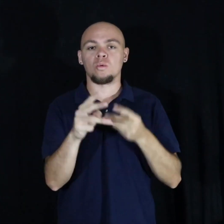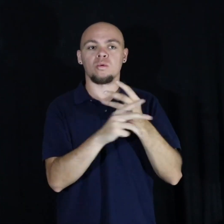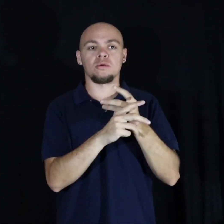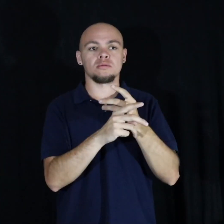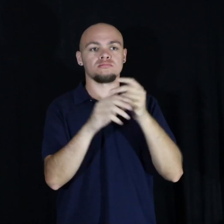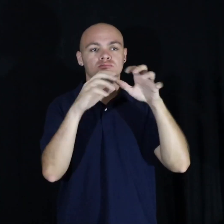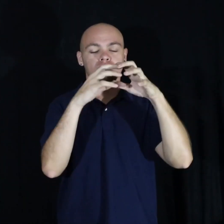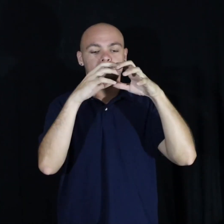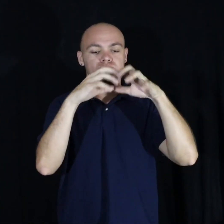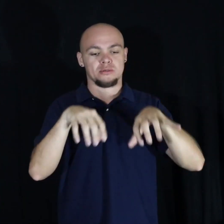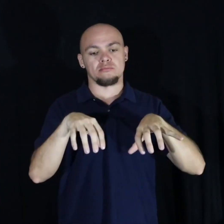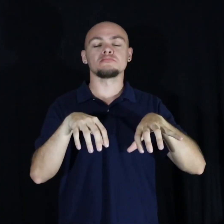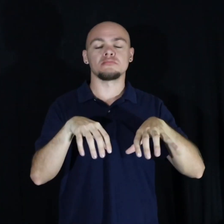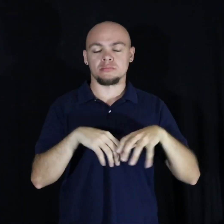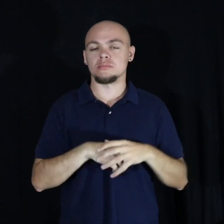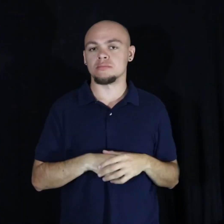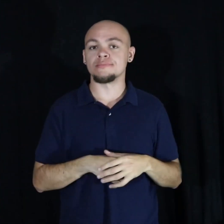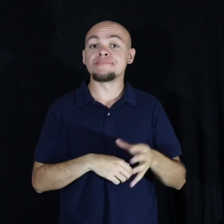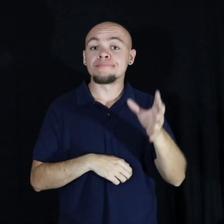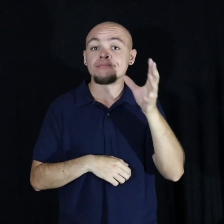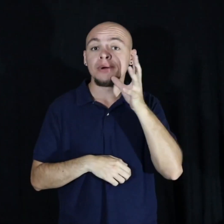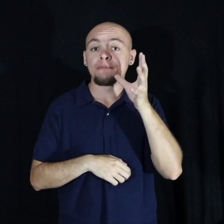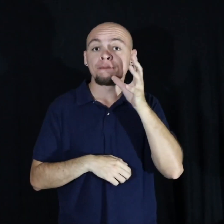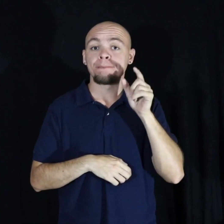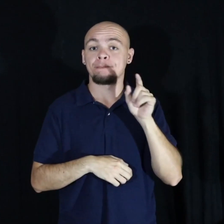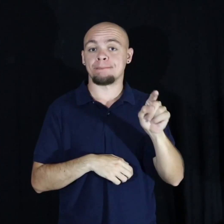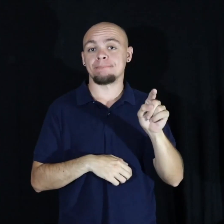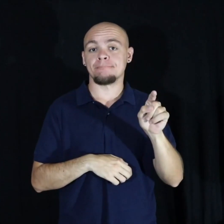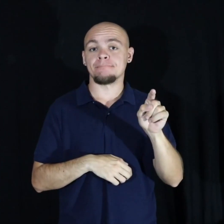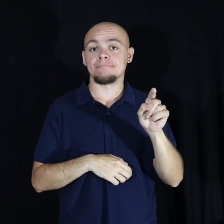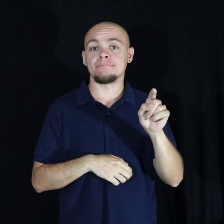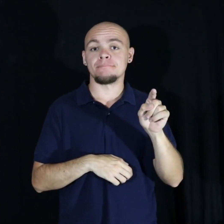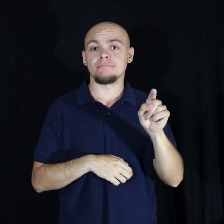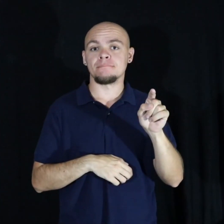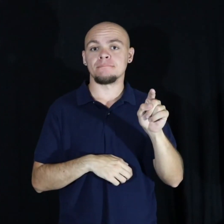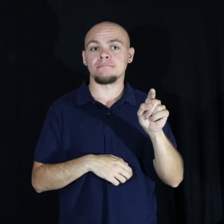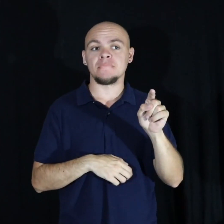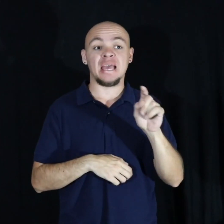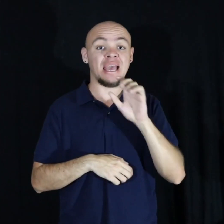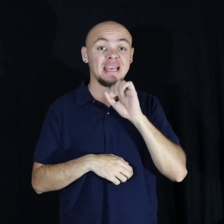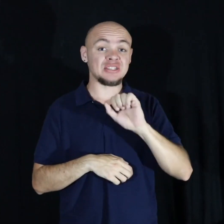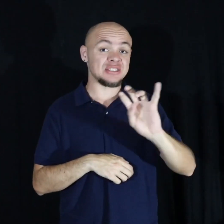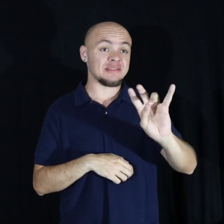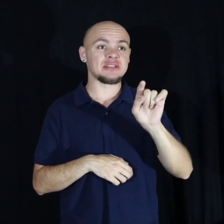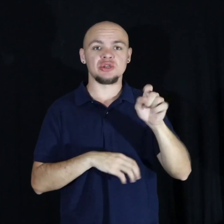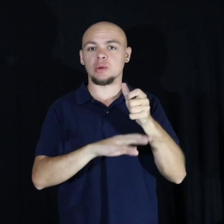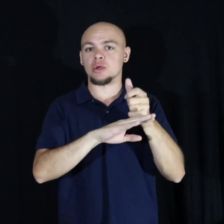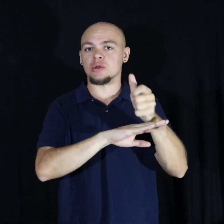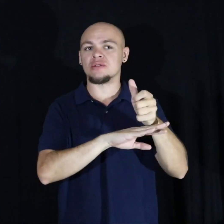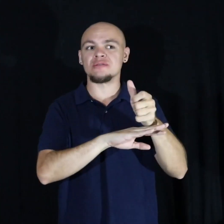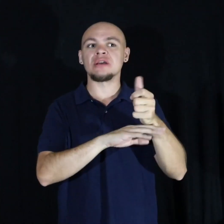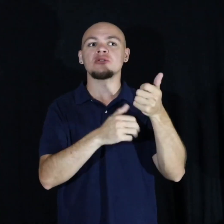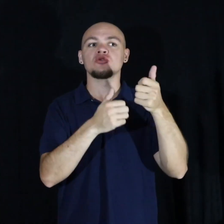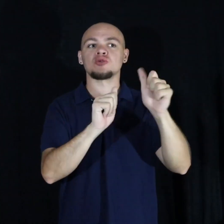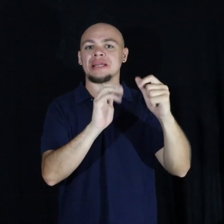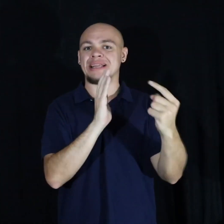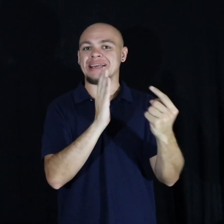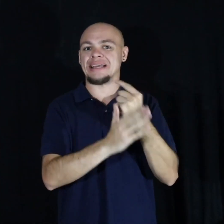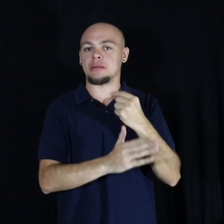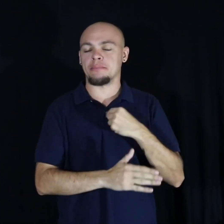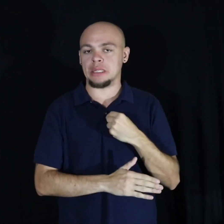down. My mom was accused of trying to kill me when I was 7, and this tore my family apart.